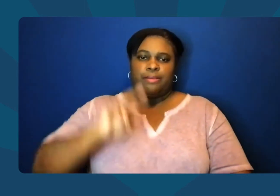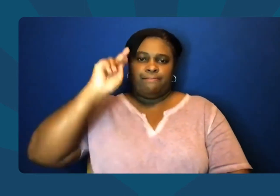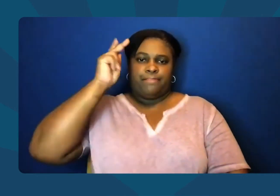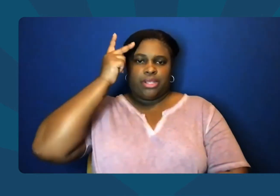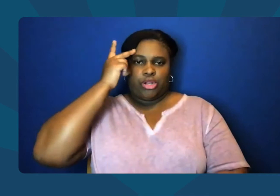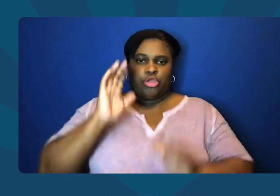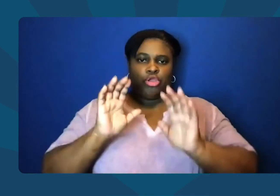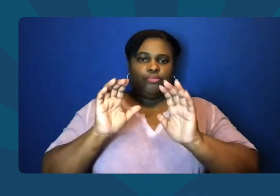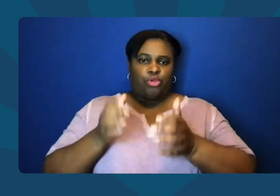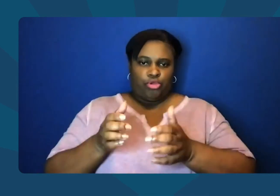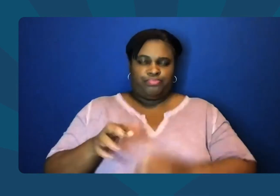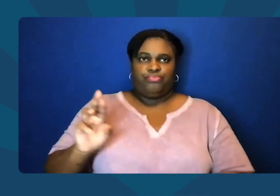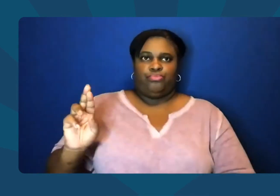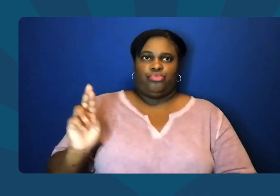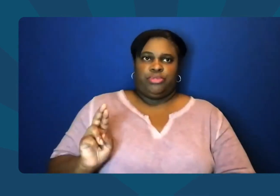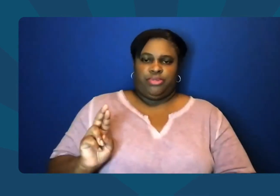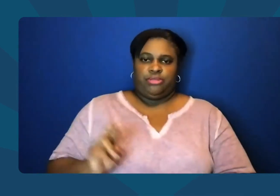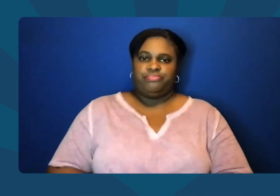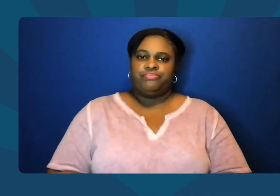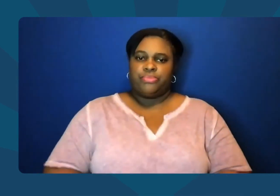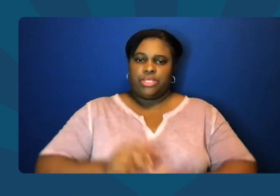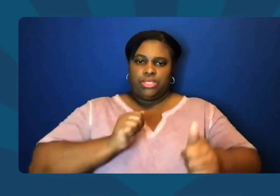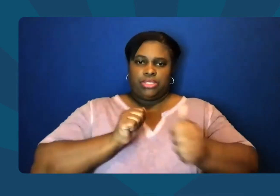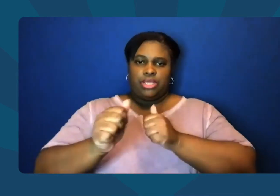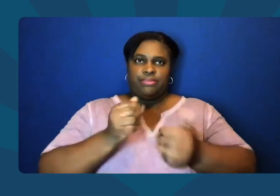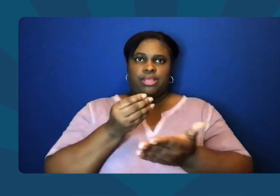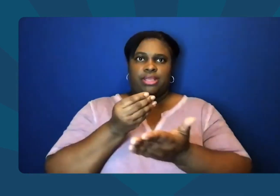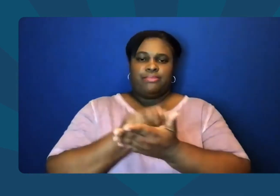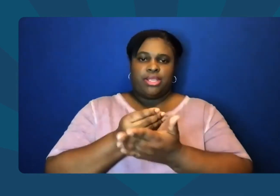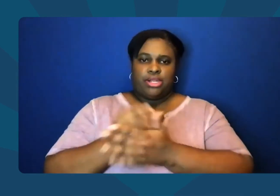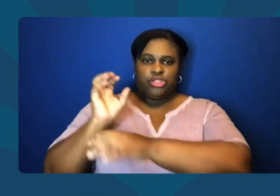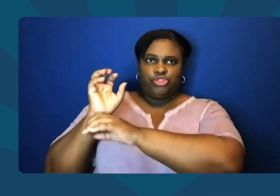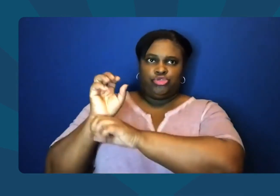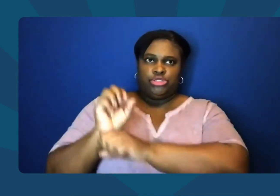Party Republican. Campaign funding